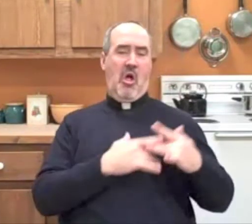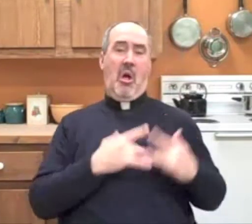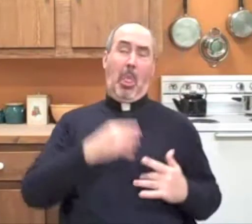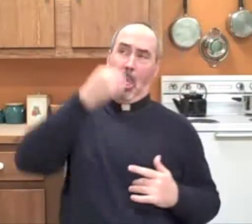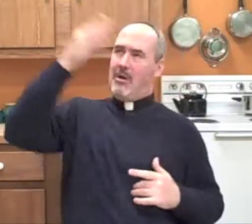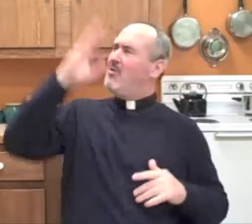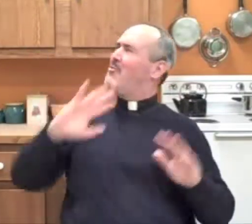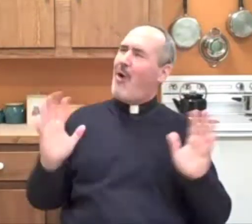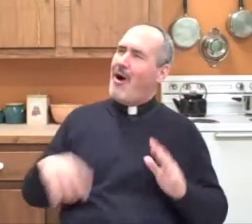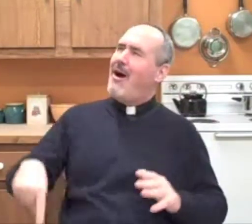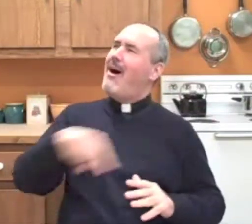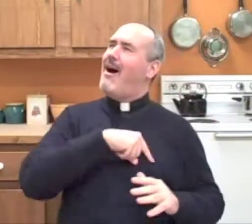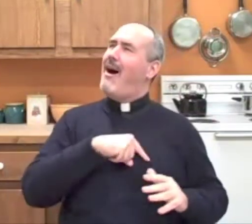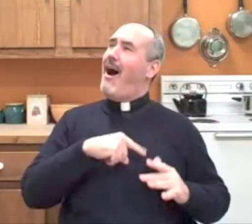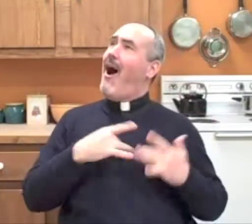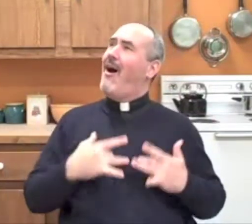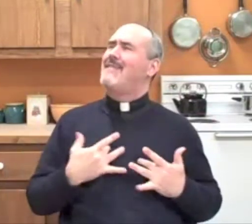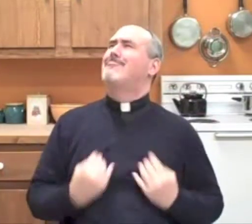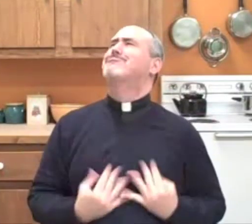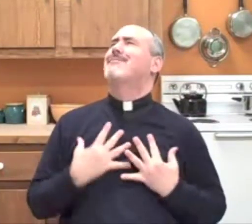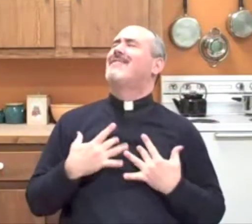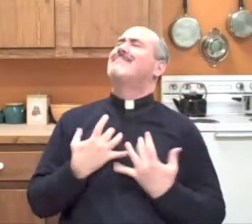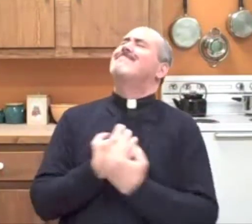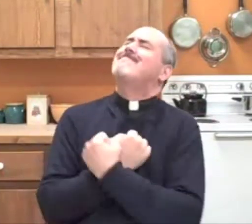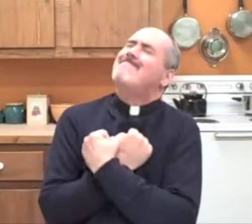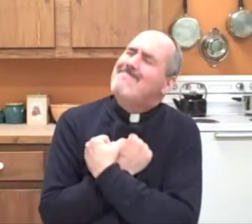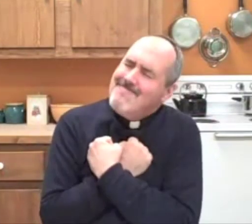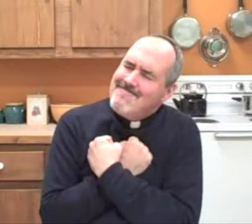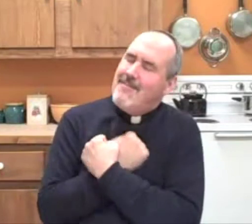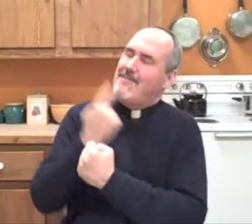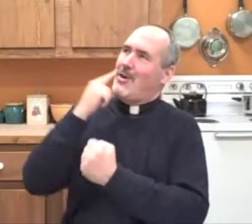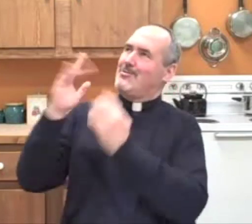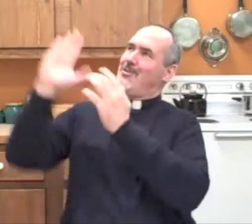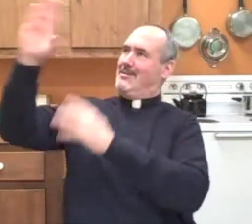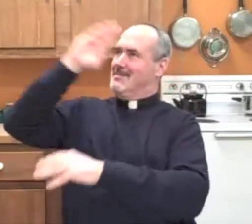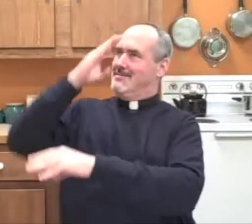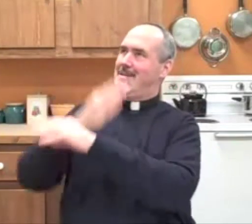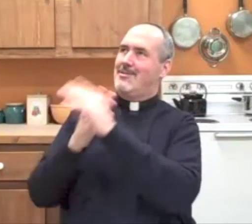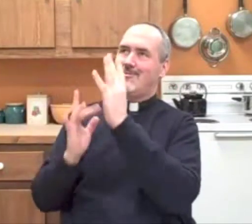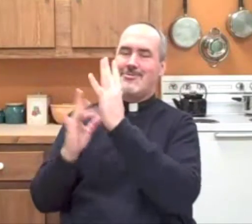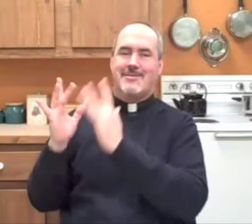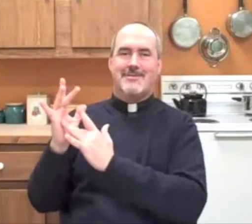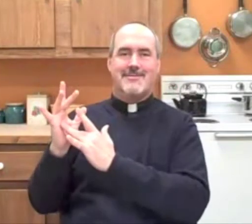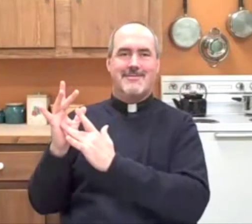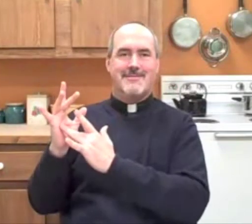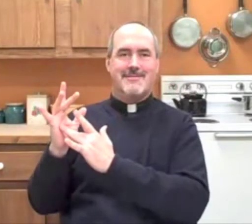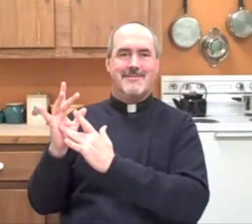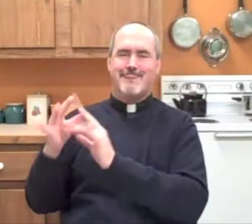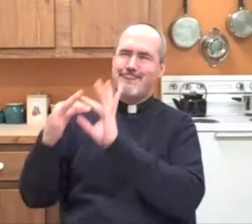us. Help us not to have a cold heart, but to fill it with love for your Son Jesus,